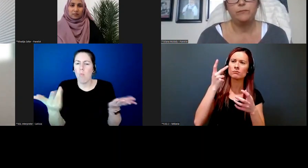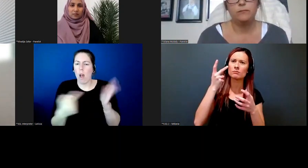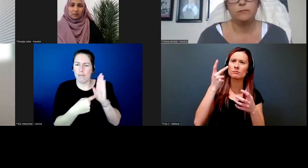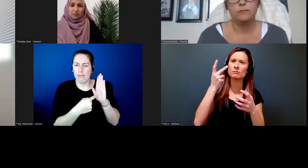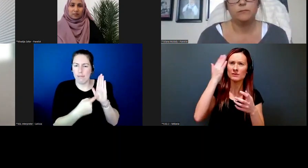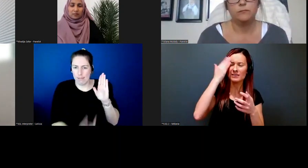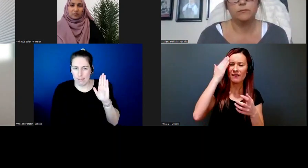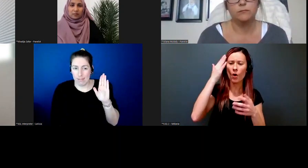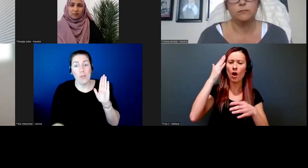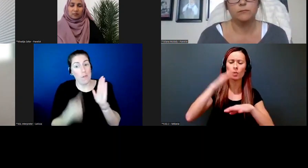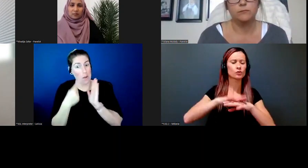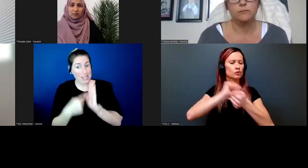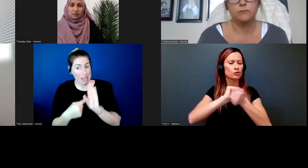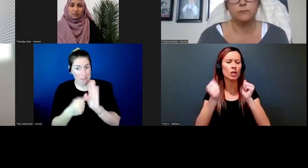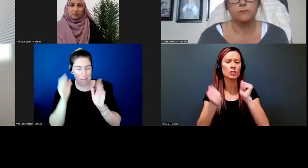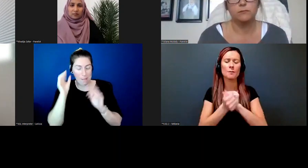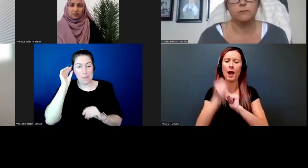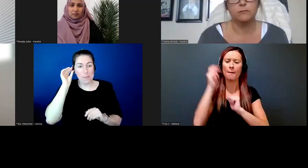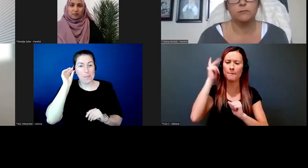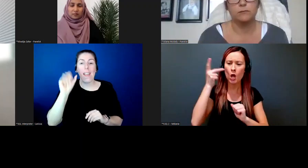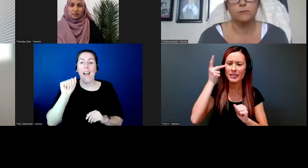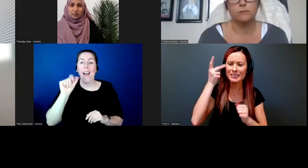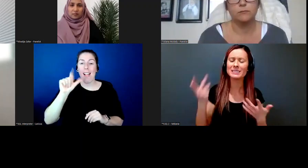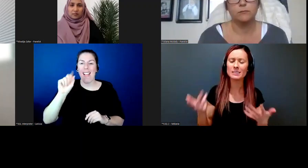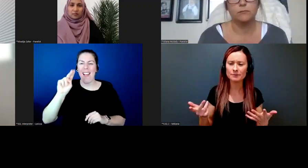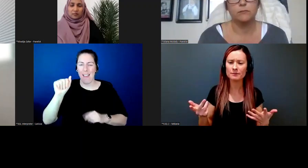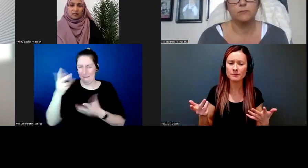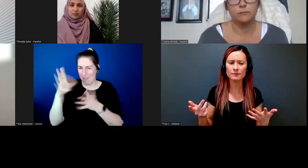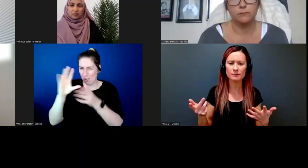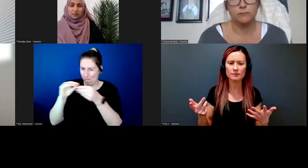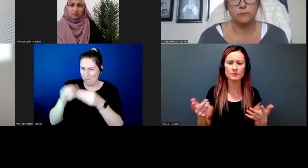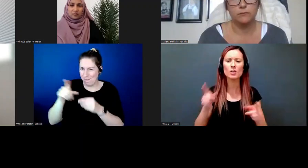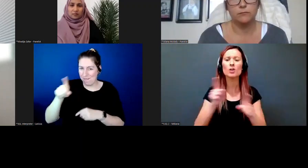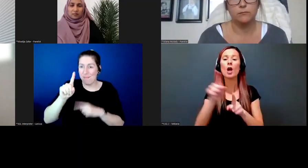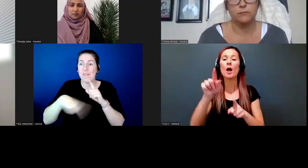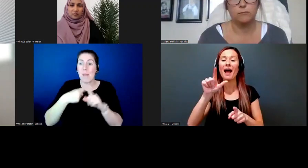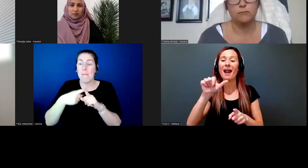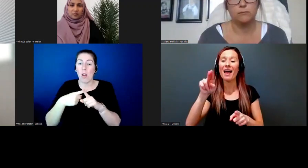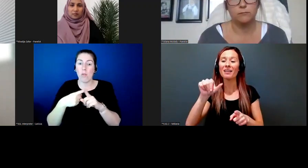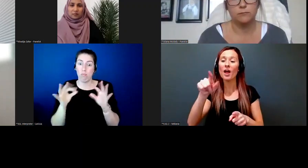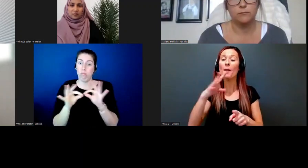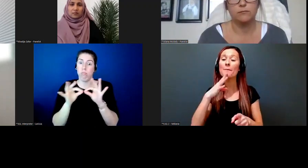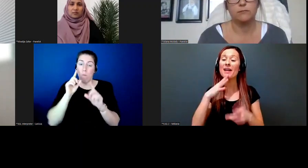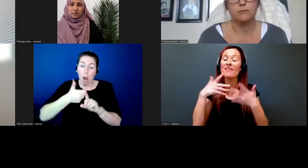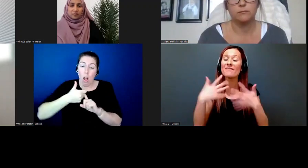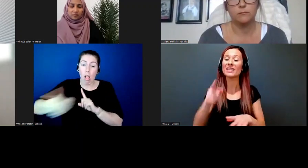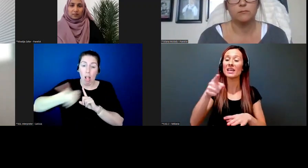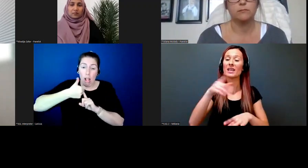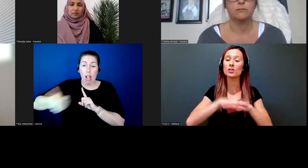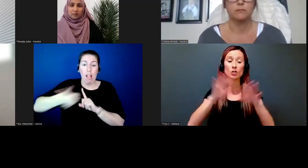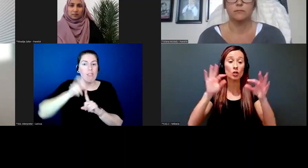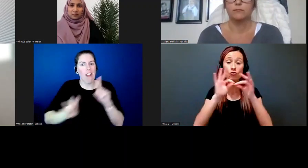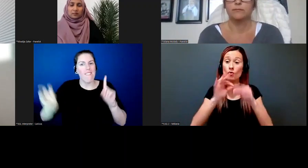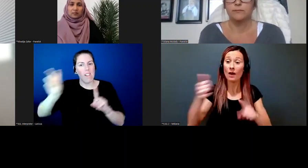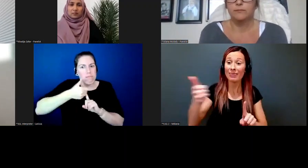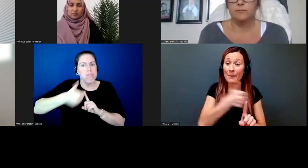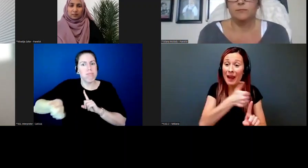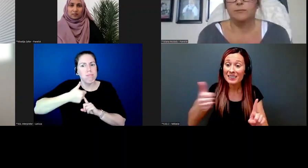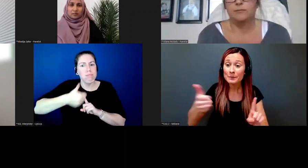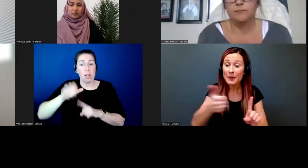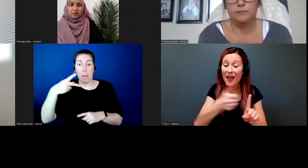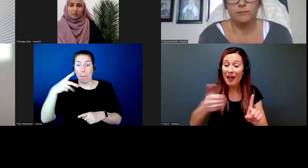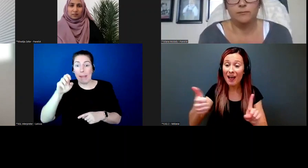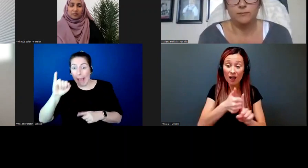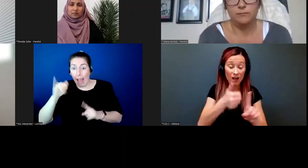one example. Alana shared with me previously about all of the costs of travel from PEI to the